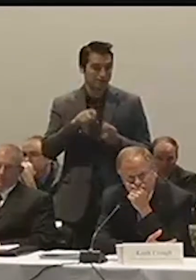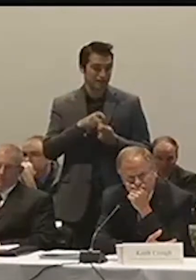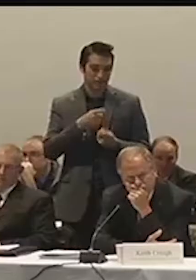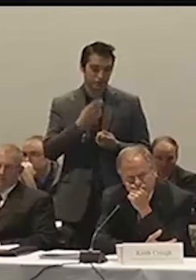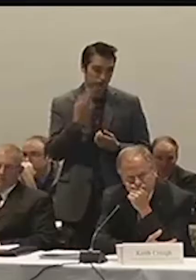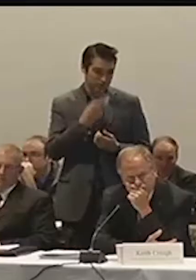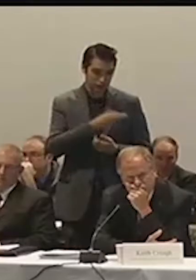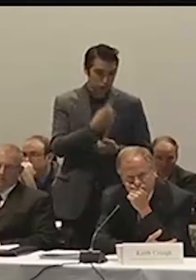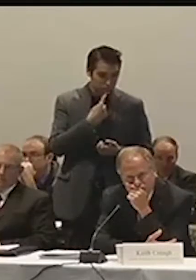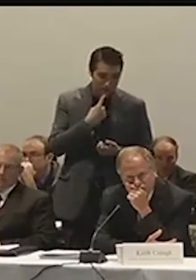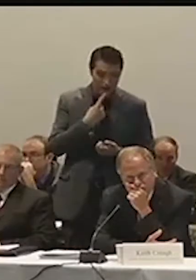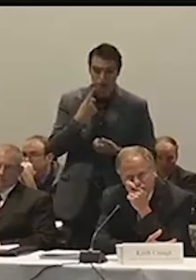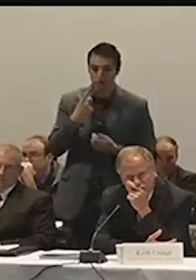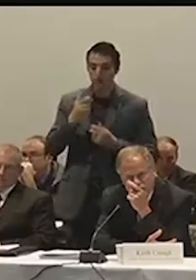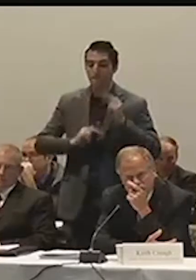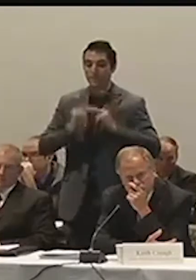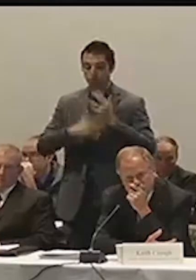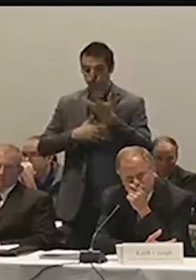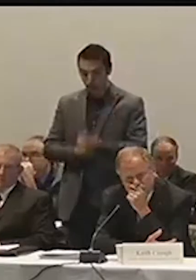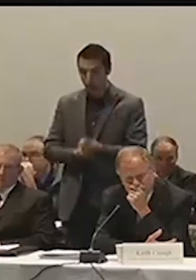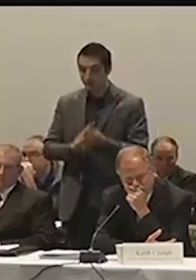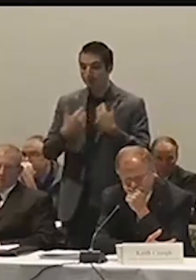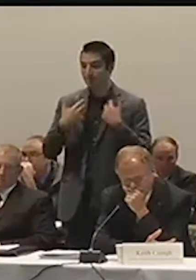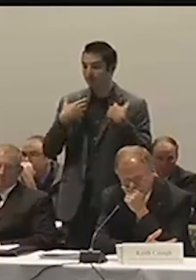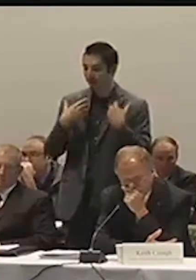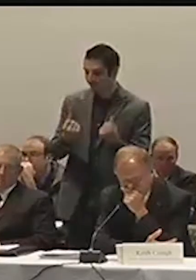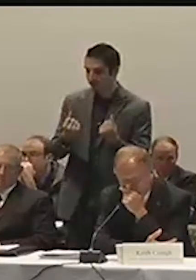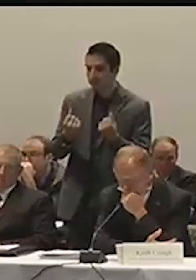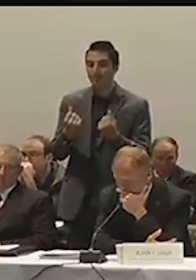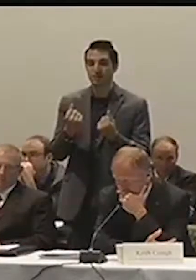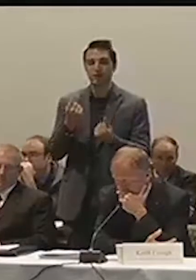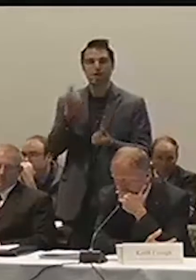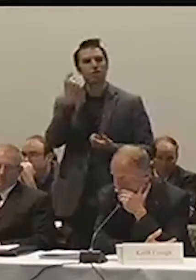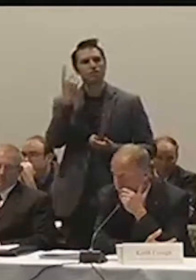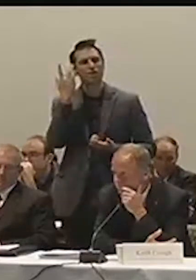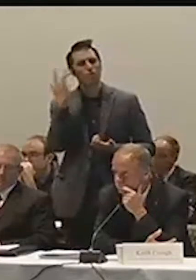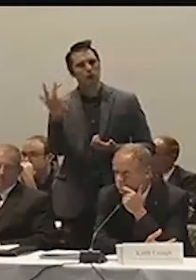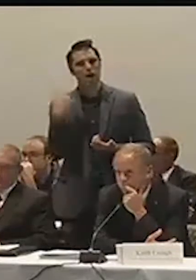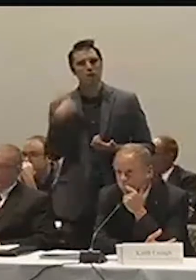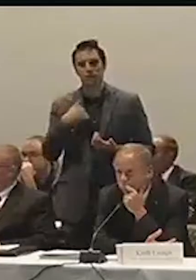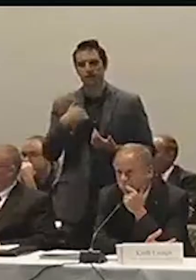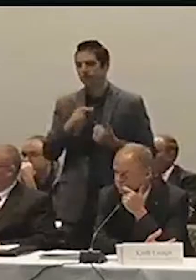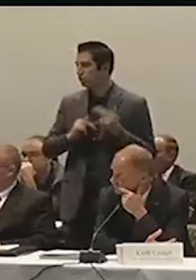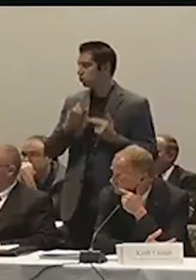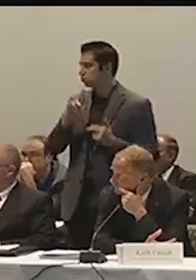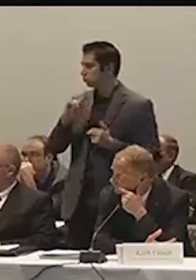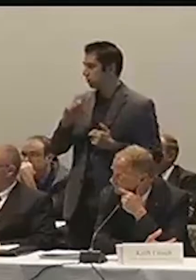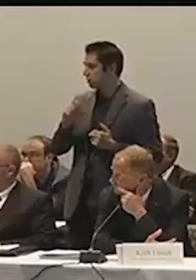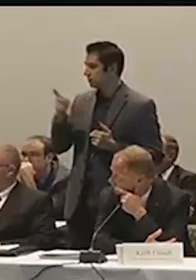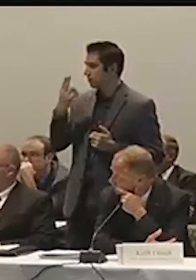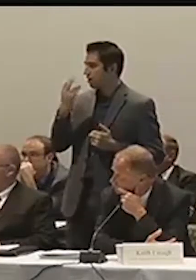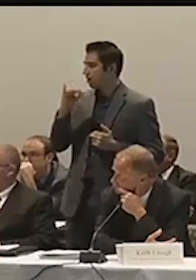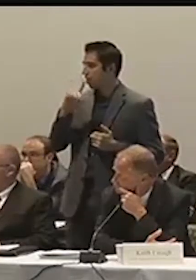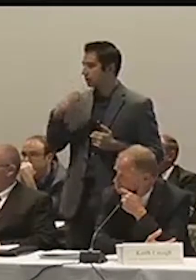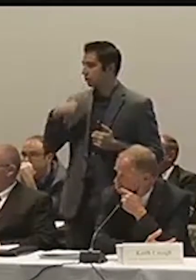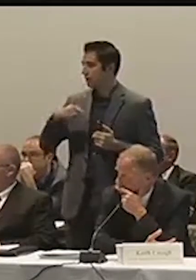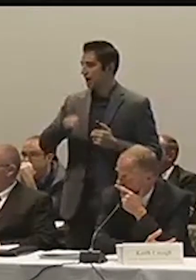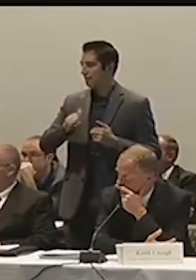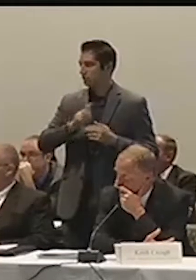and that's rebuilding trust and confidence and understanding why we pay the rate. Okay, so we're going to have to cut this conversation. We're